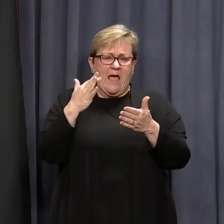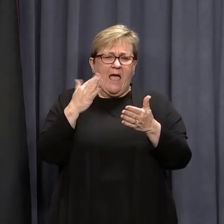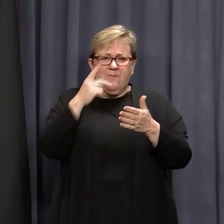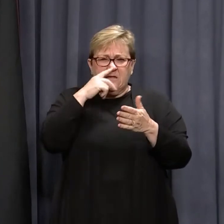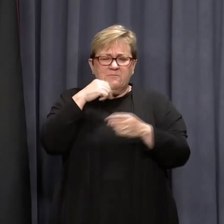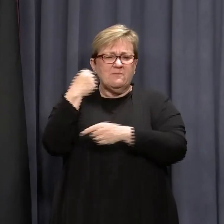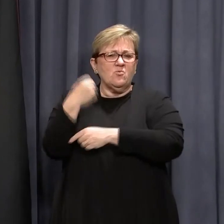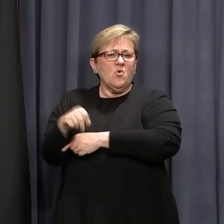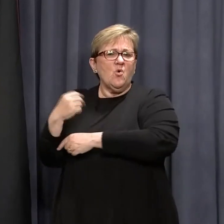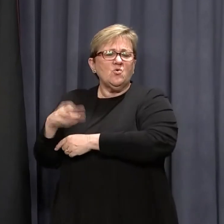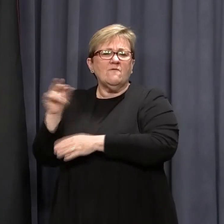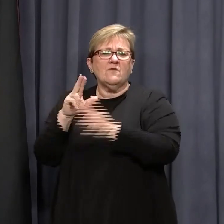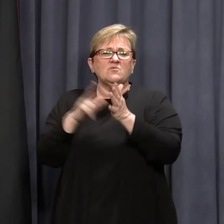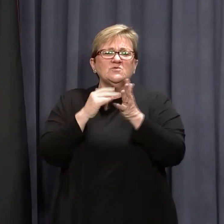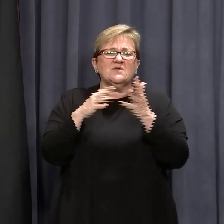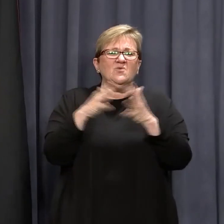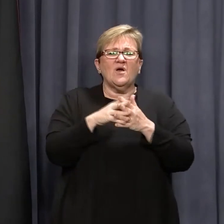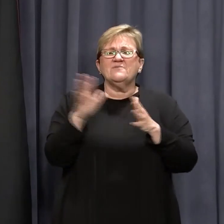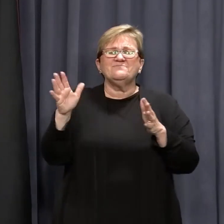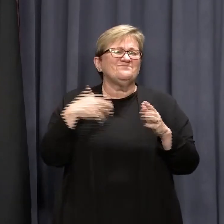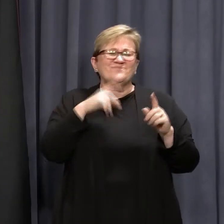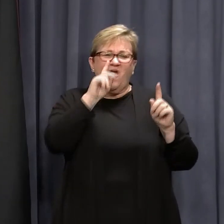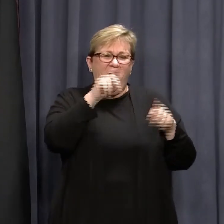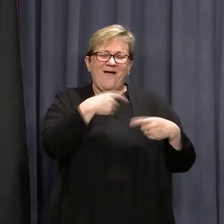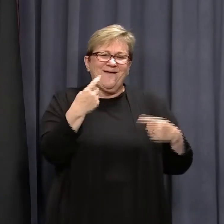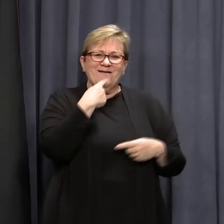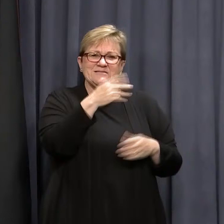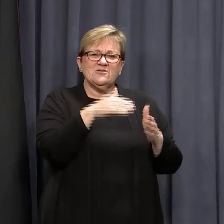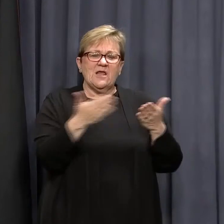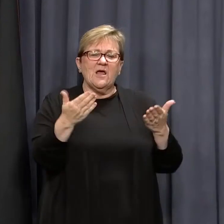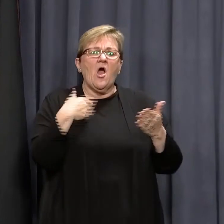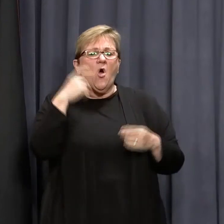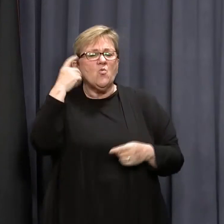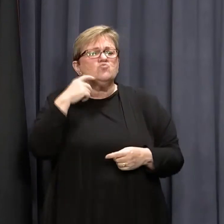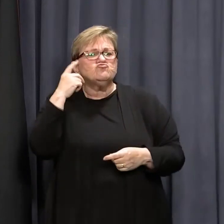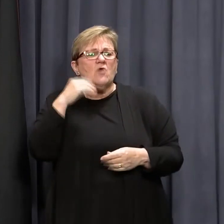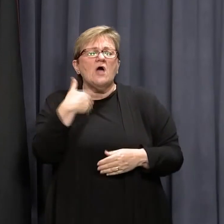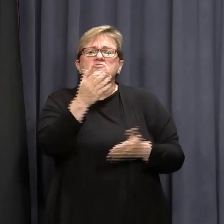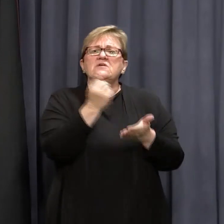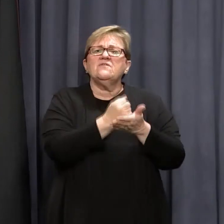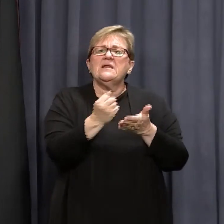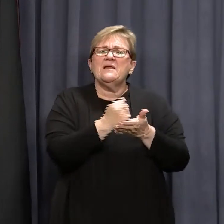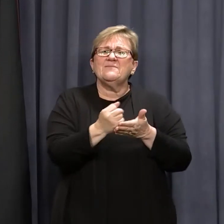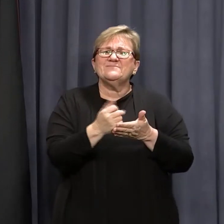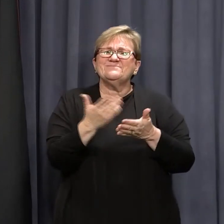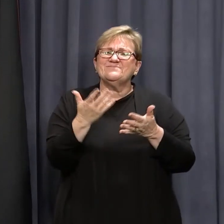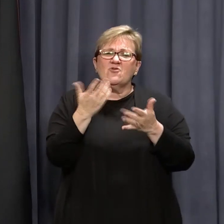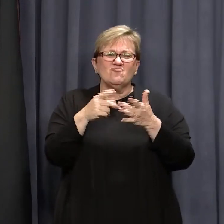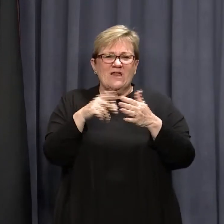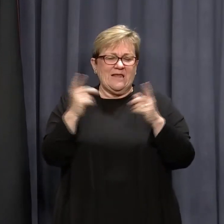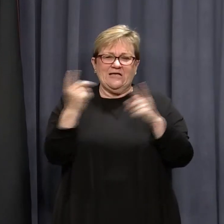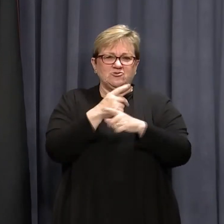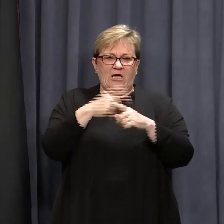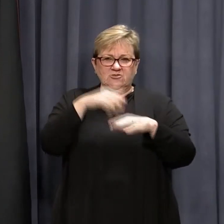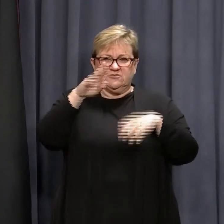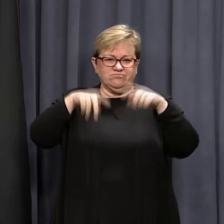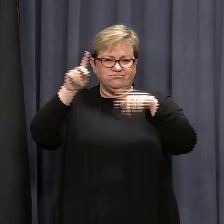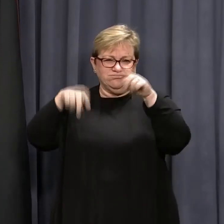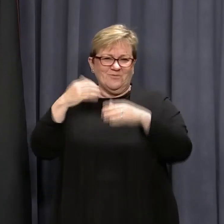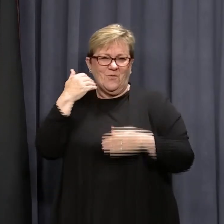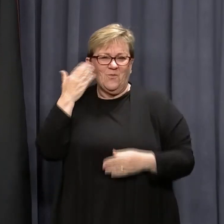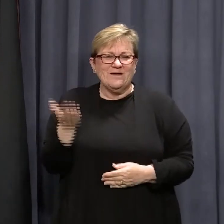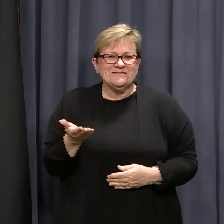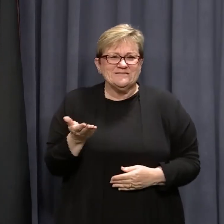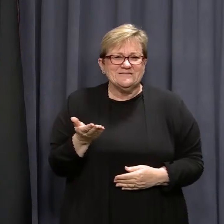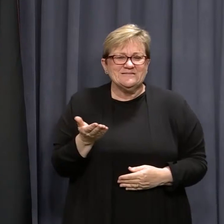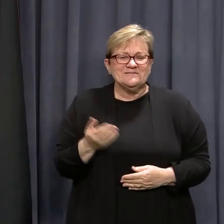South Wales right now? Look, I can't at the moment. I'll attempt to get some figures. It's a fluid basis though, because